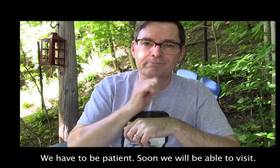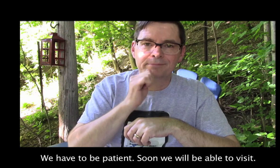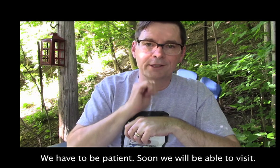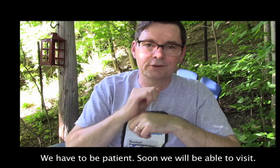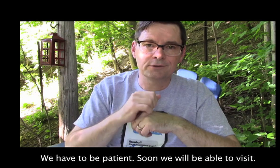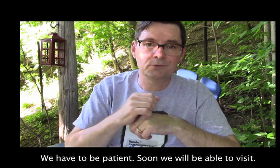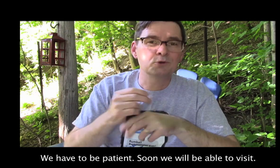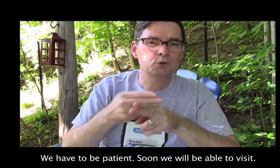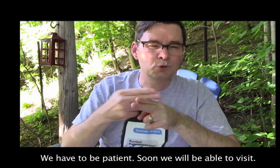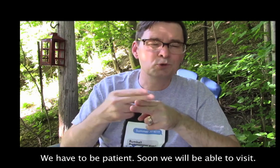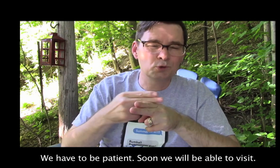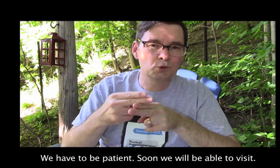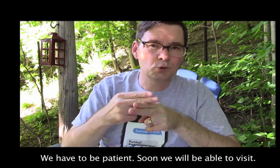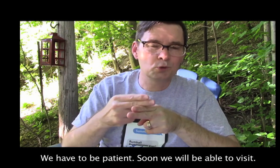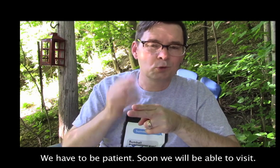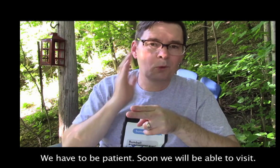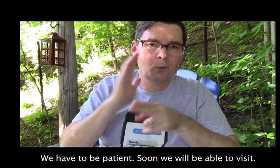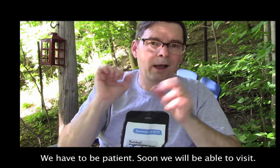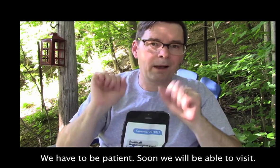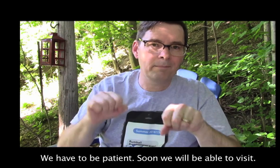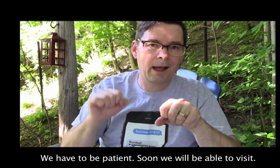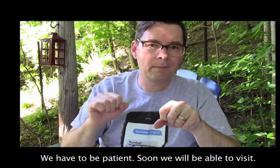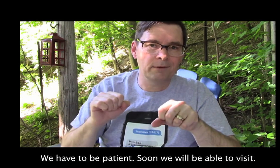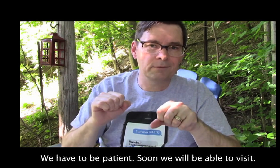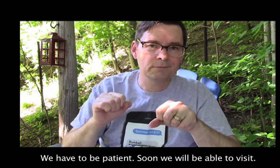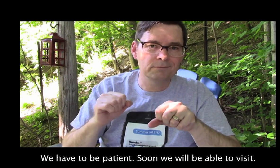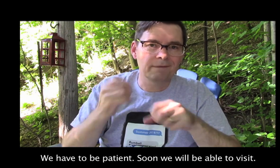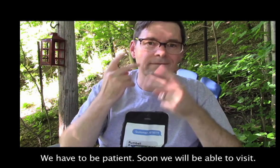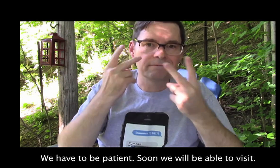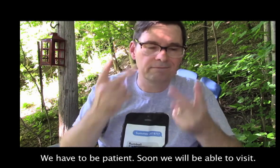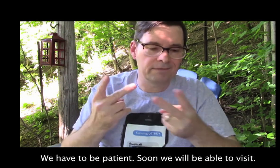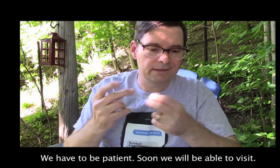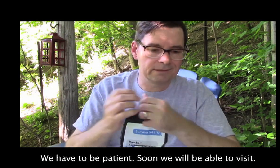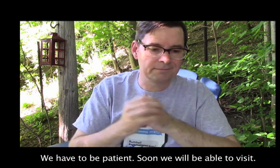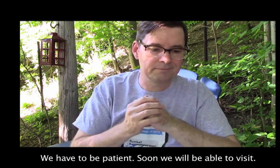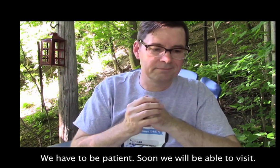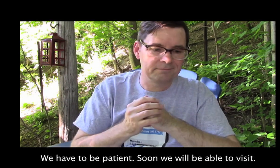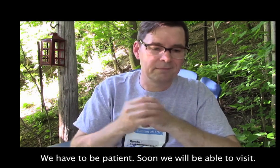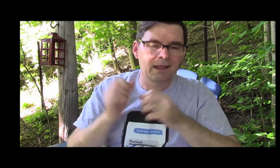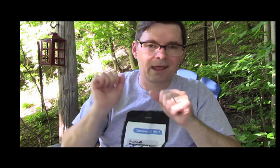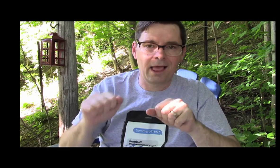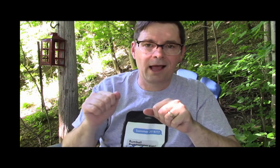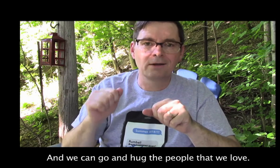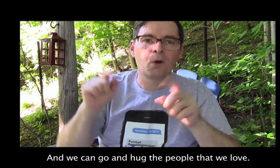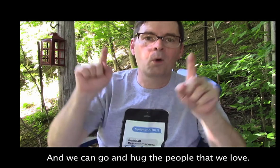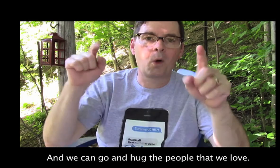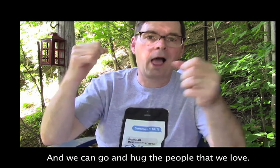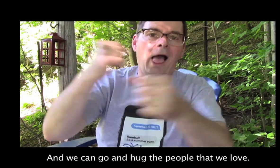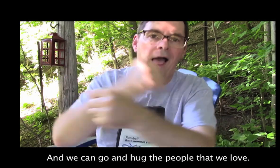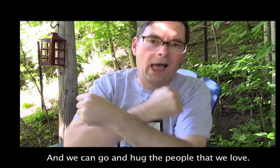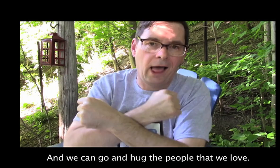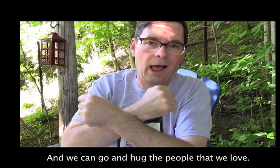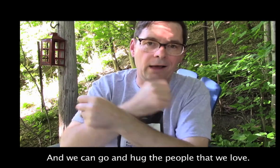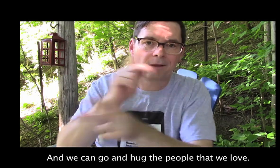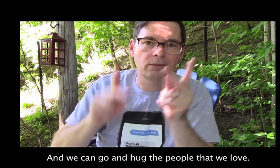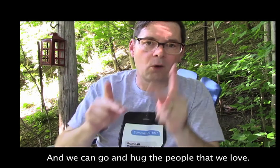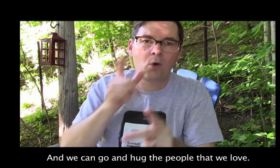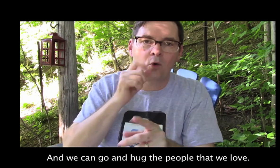We have to be patient. Soon we'll be able to visit and we can go and hug